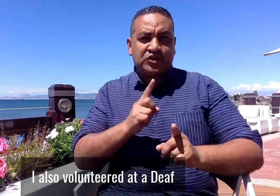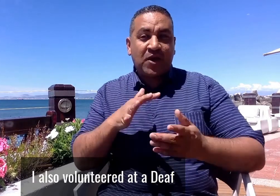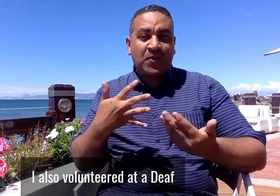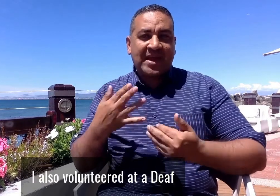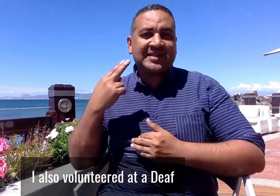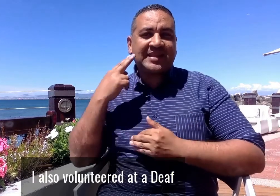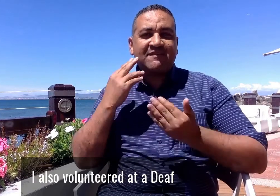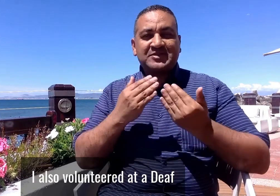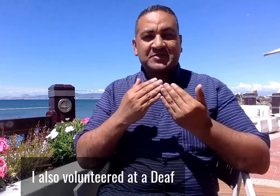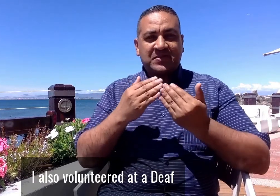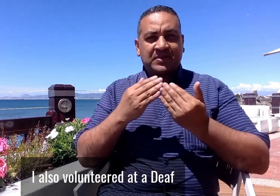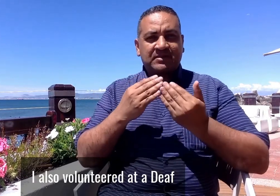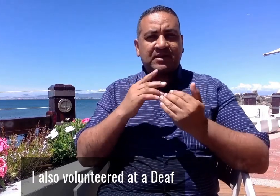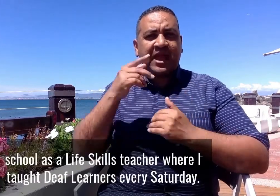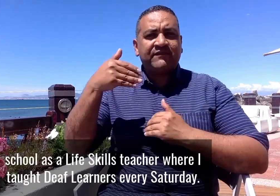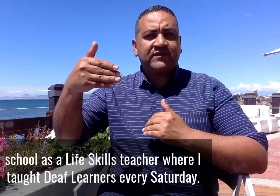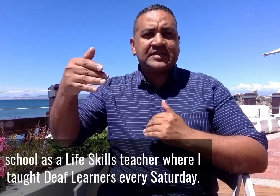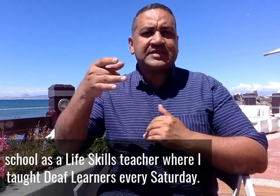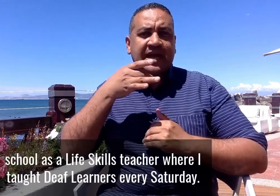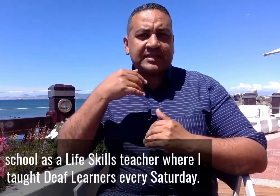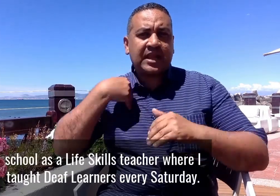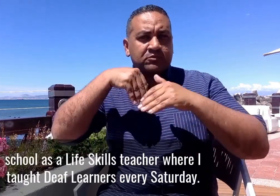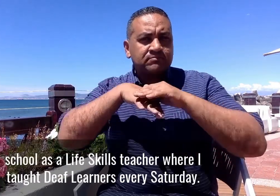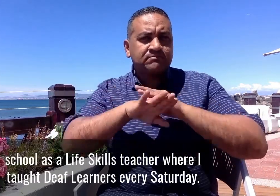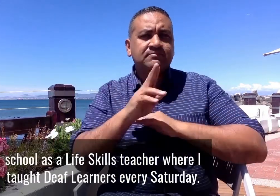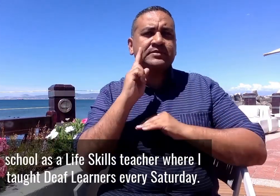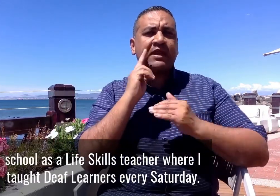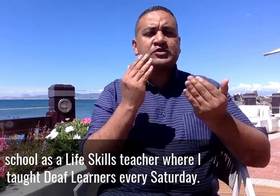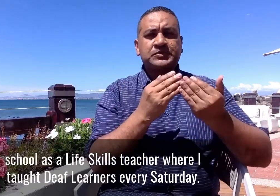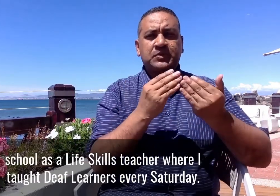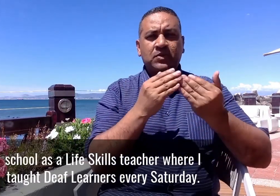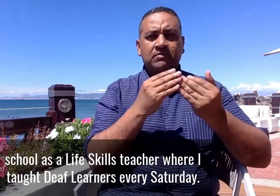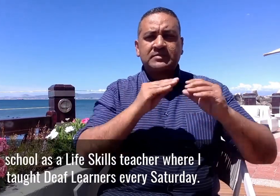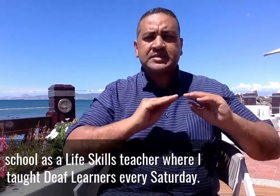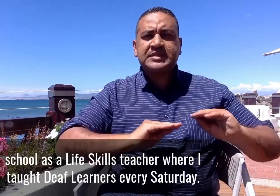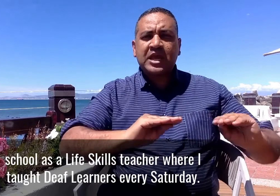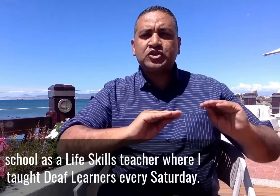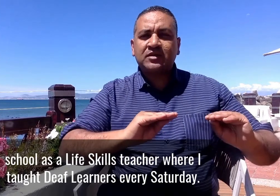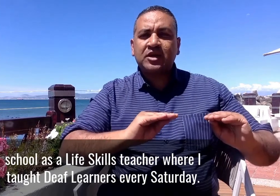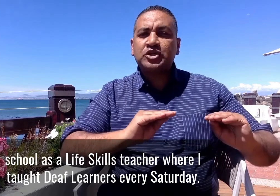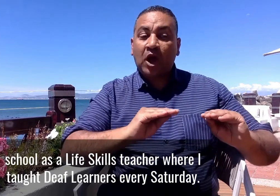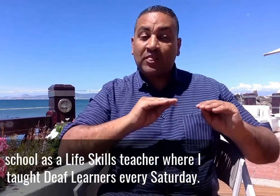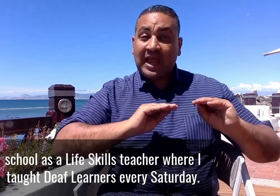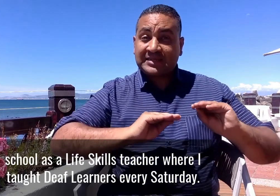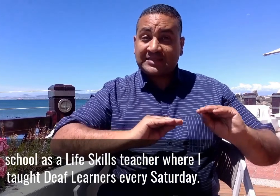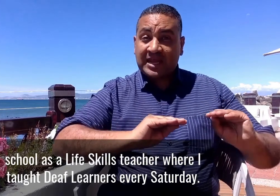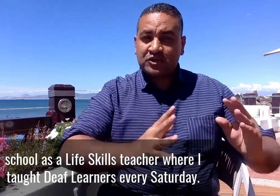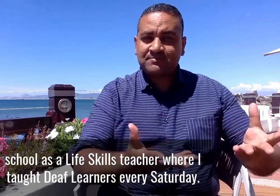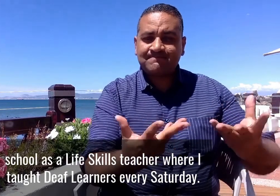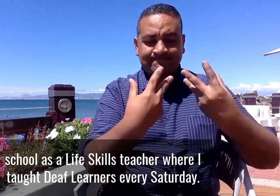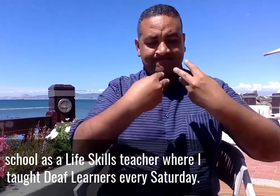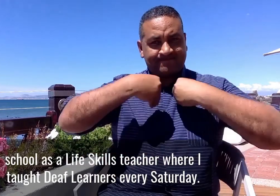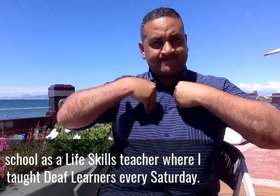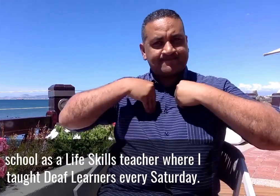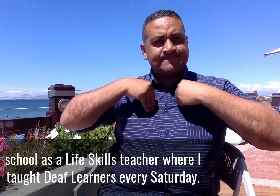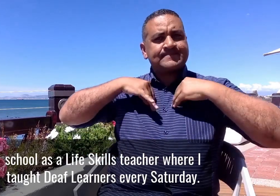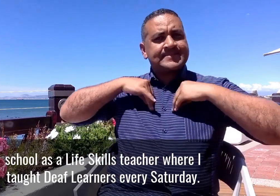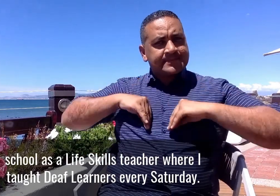I also volunteered at a deaf school as a life skills teacher, where I taught deaf learners every Saturday.